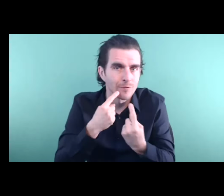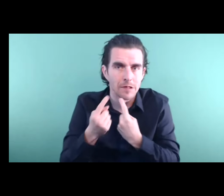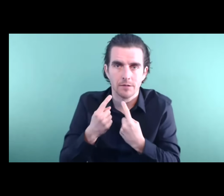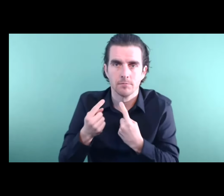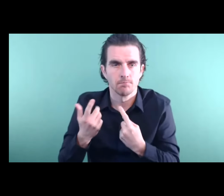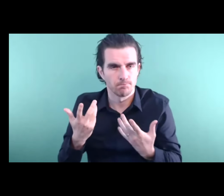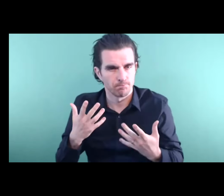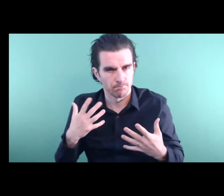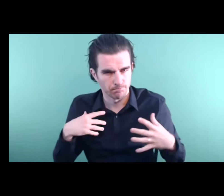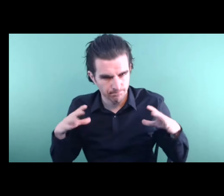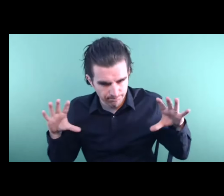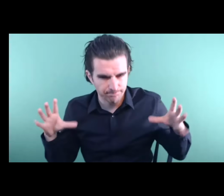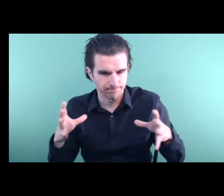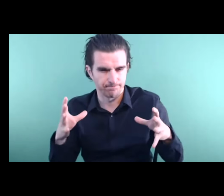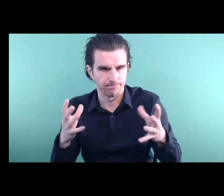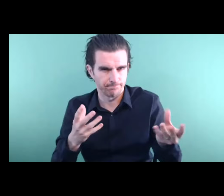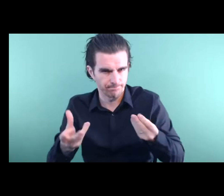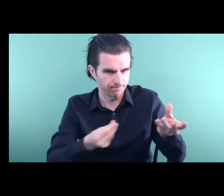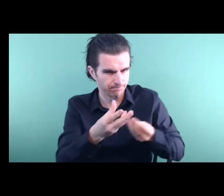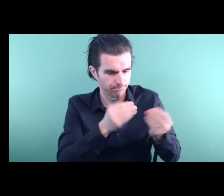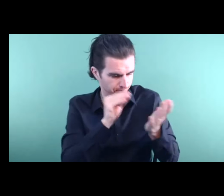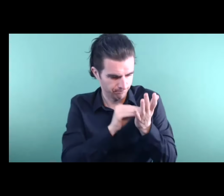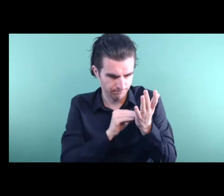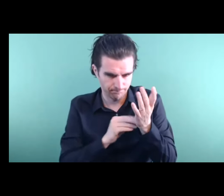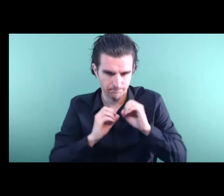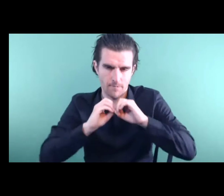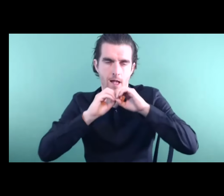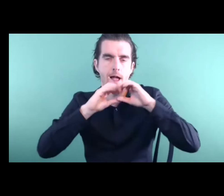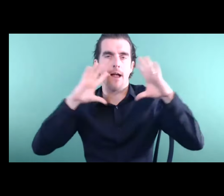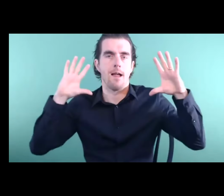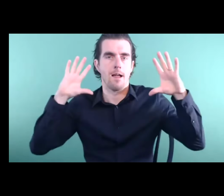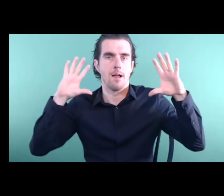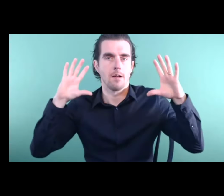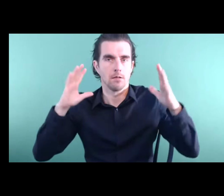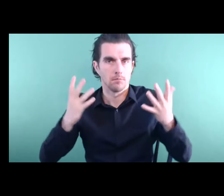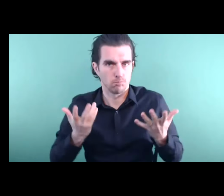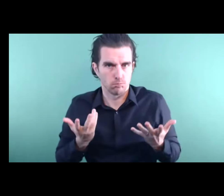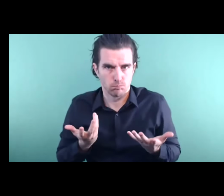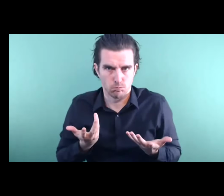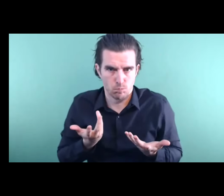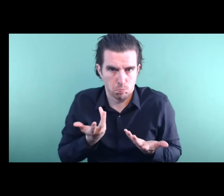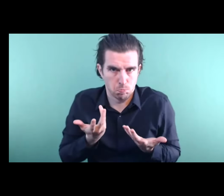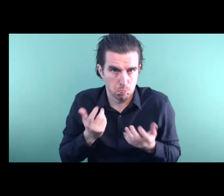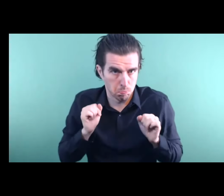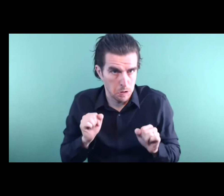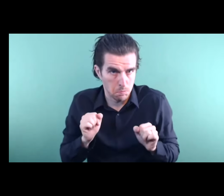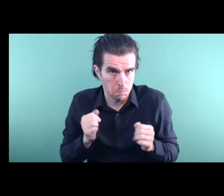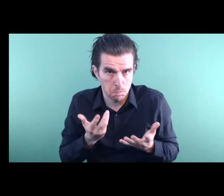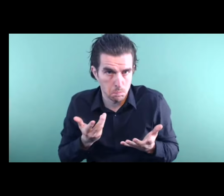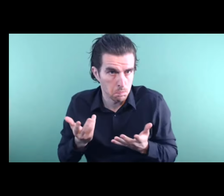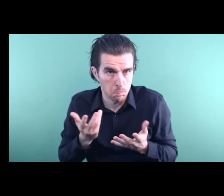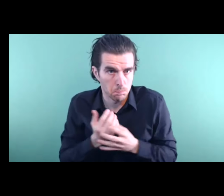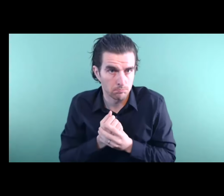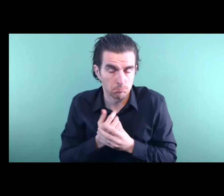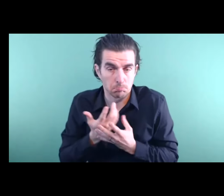you know. So sometimes that thing about being flexible, but I thought also